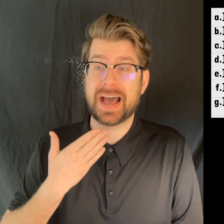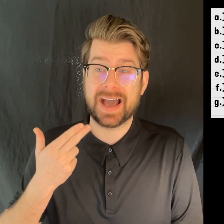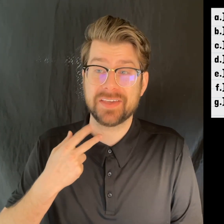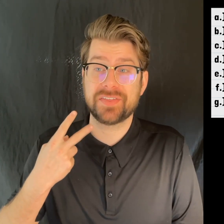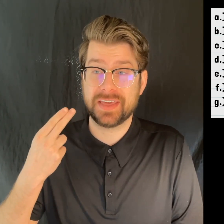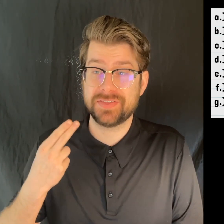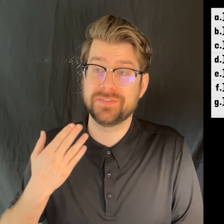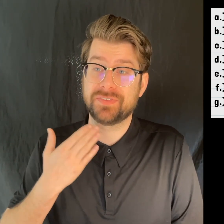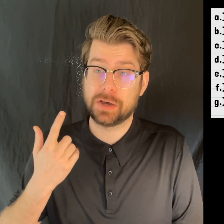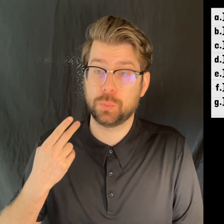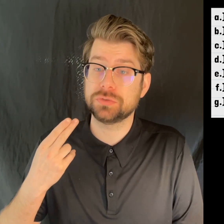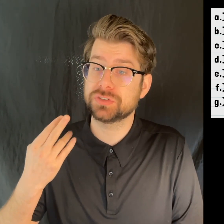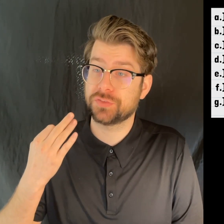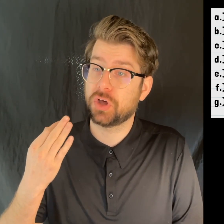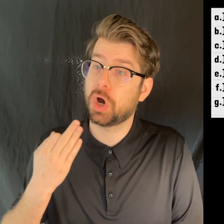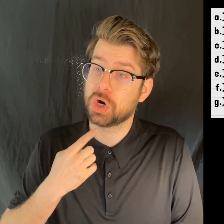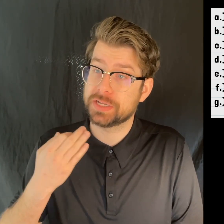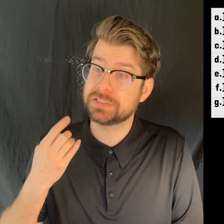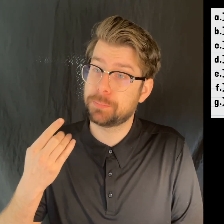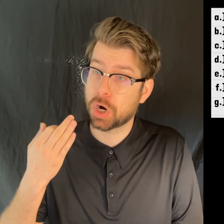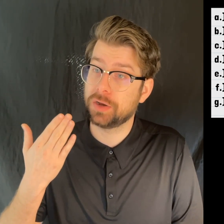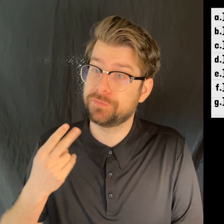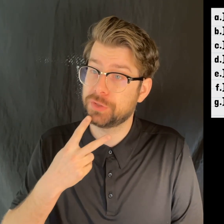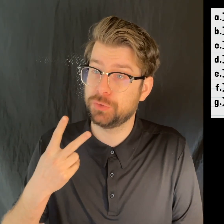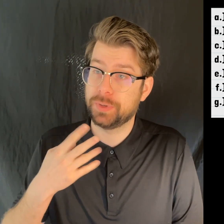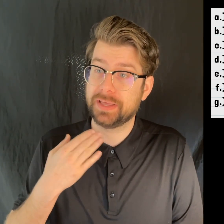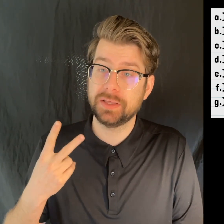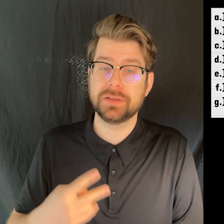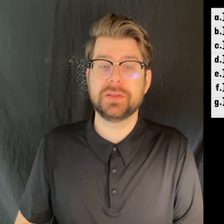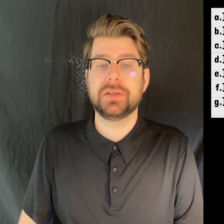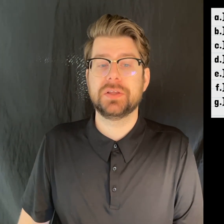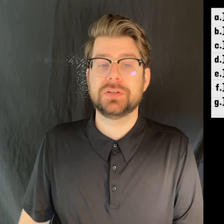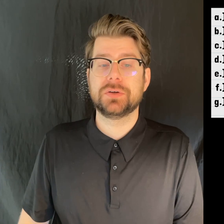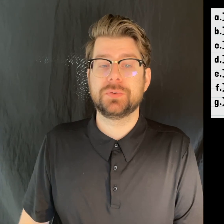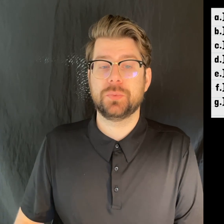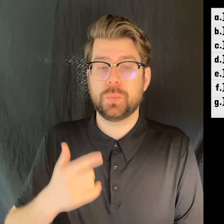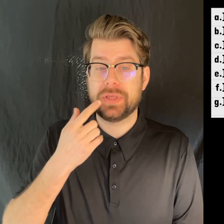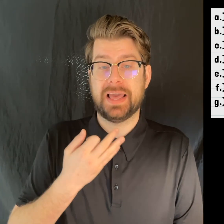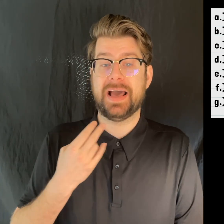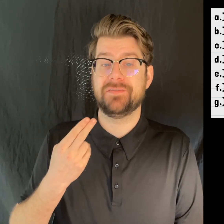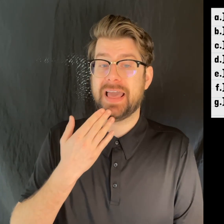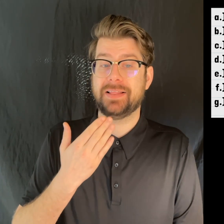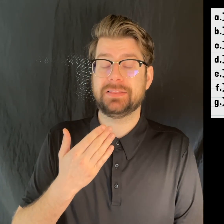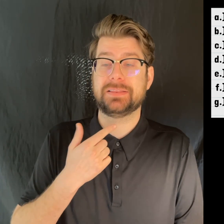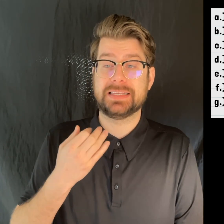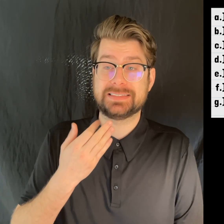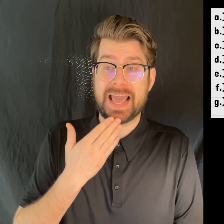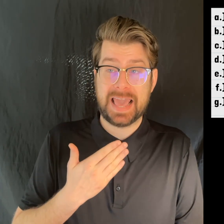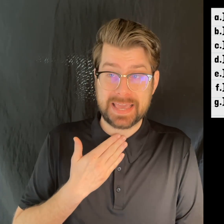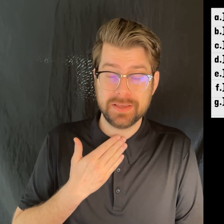I think the vowels are the hardest part of cueing, we have list A,